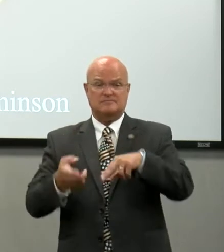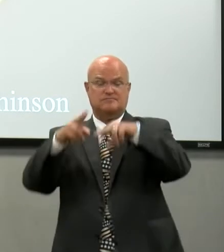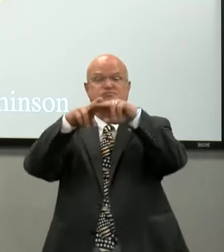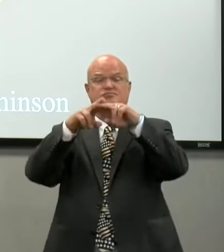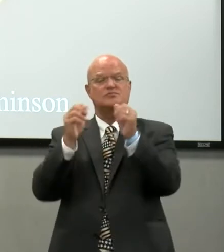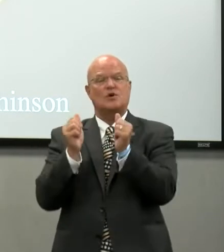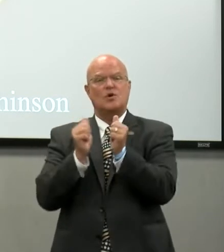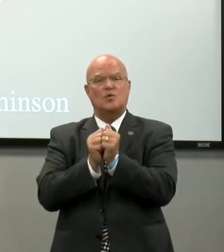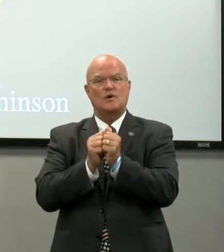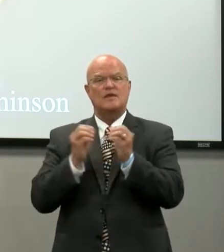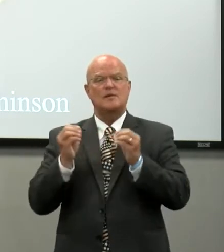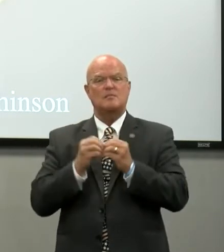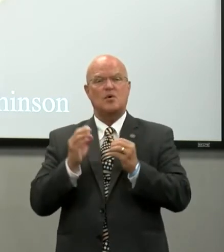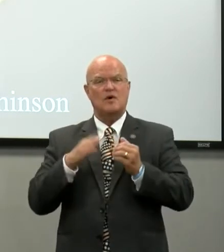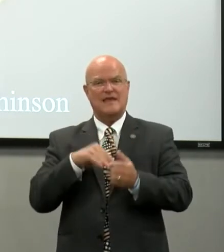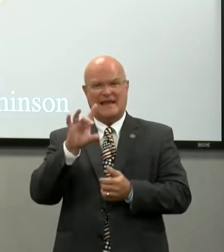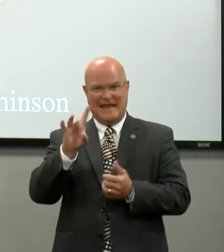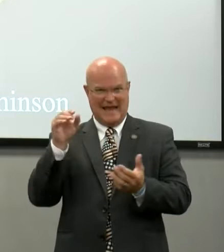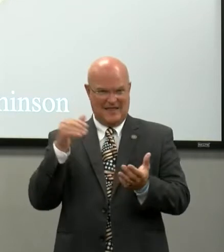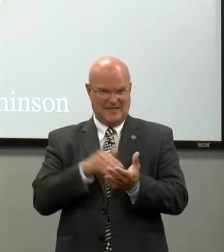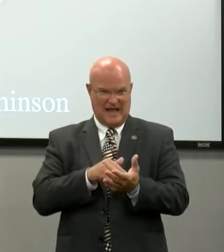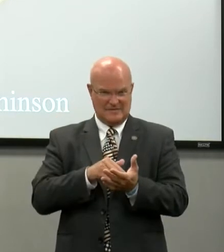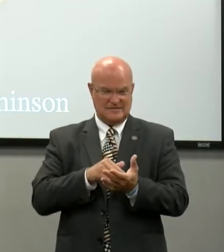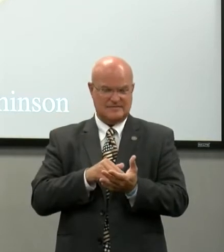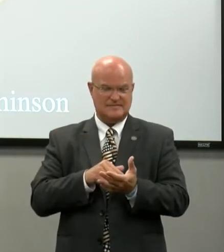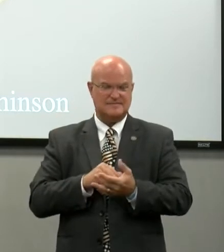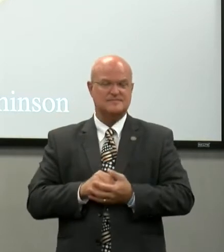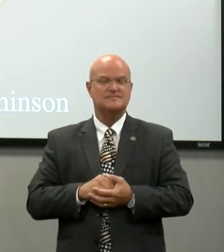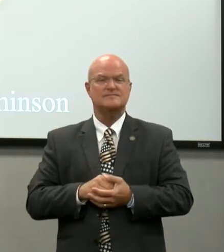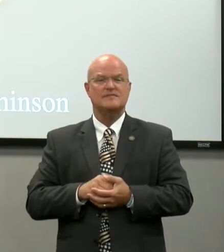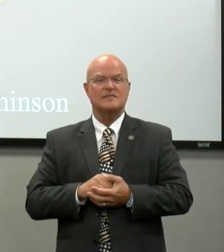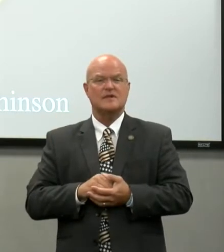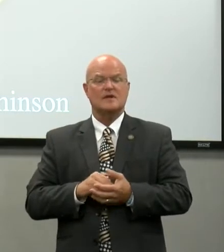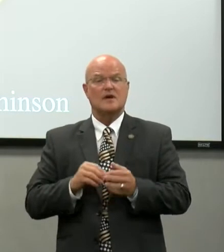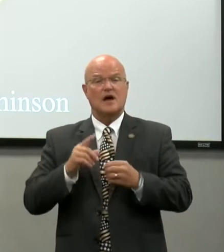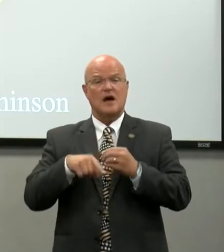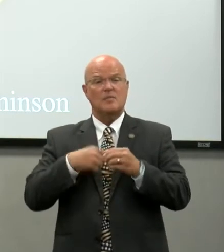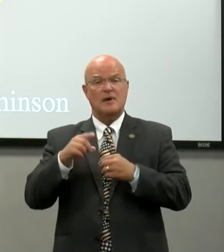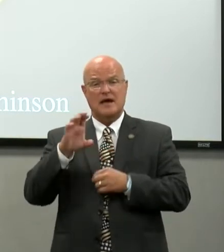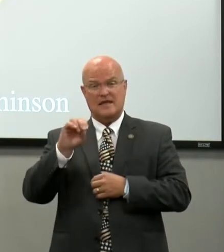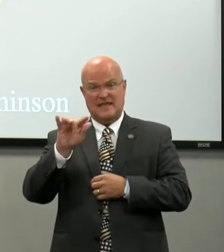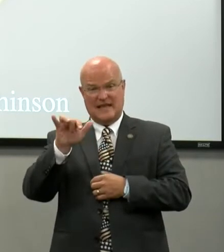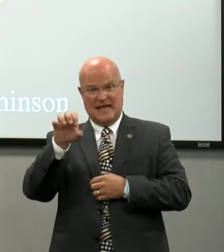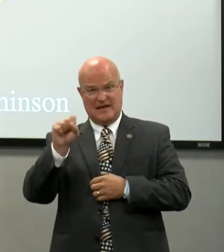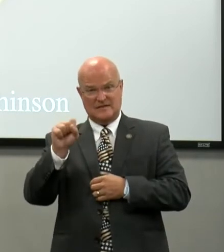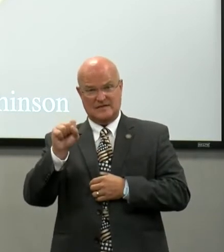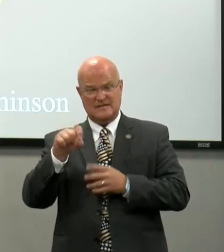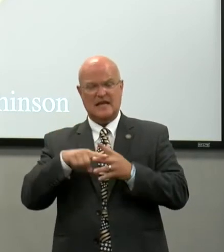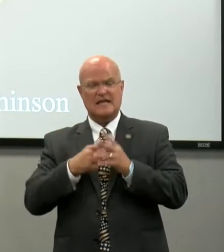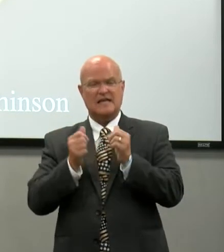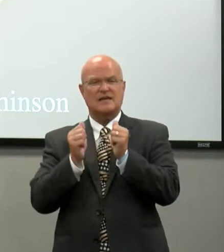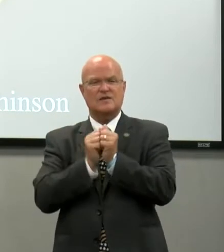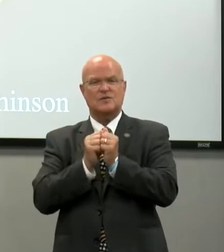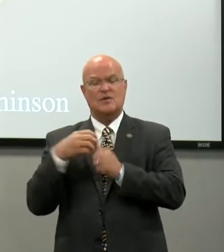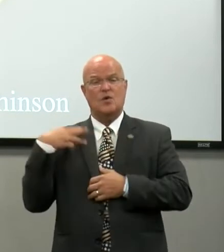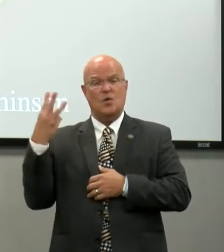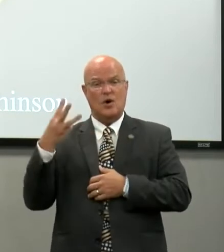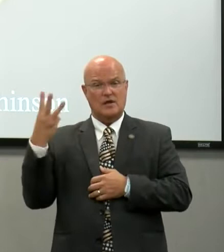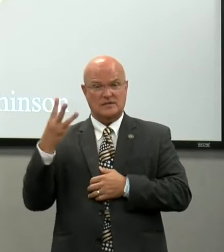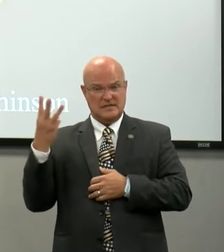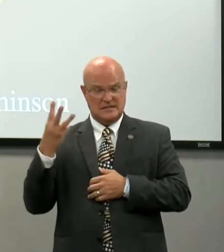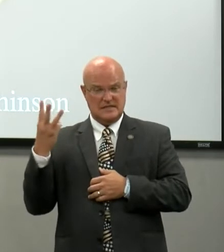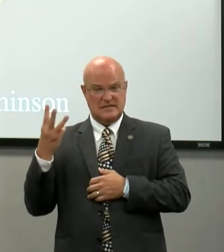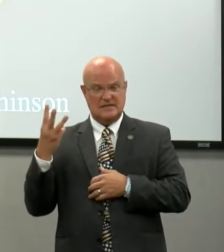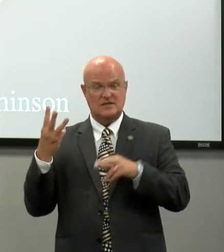with well over 8,000 specimens. With regard to the counties, let me begin again with Washington